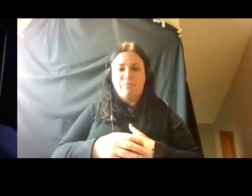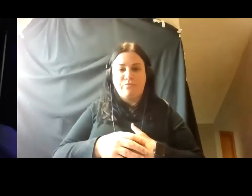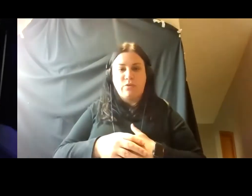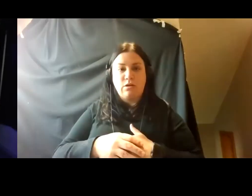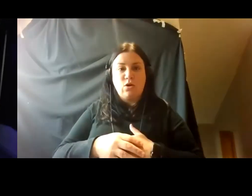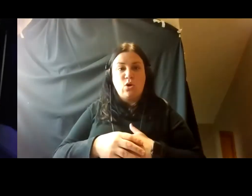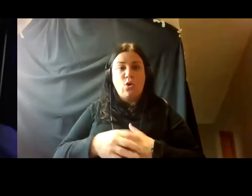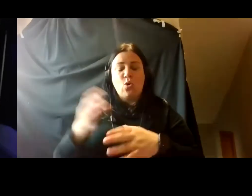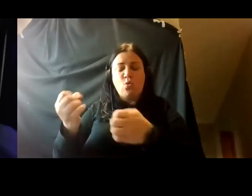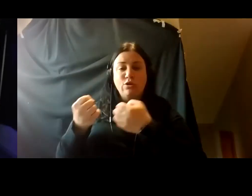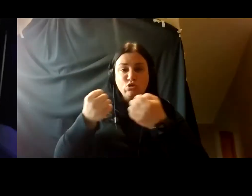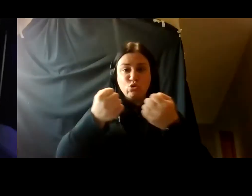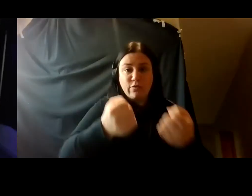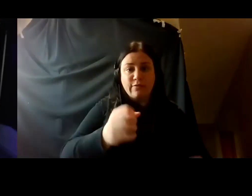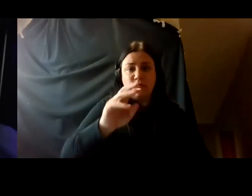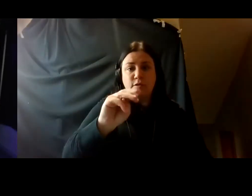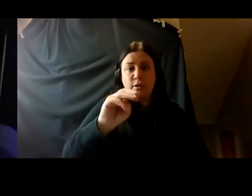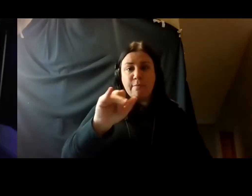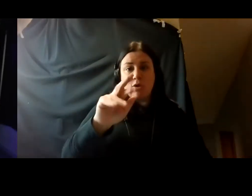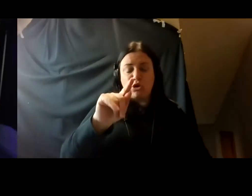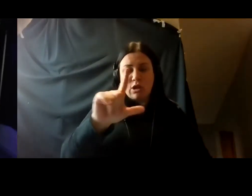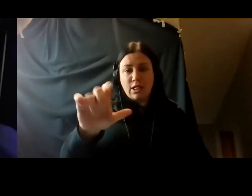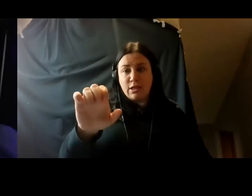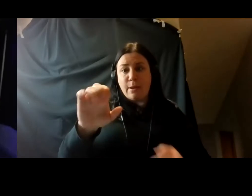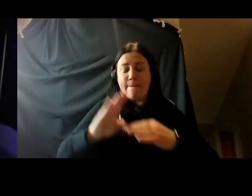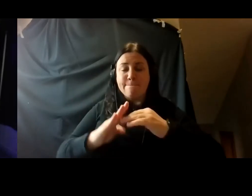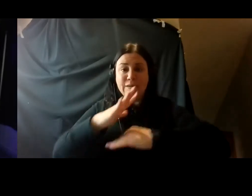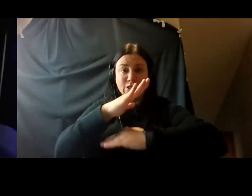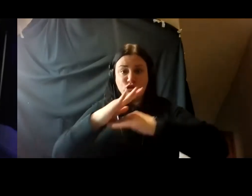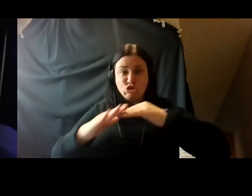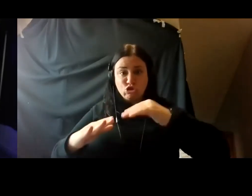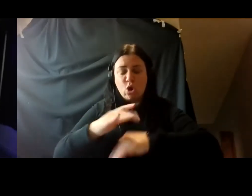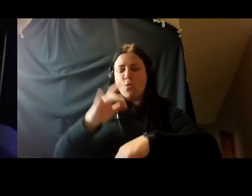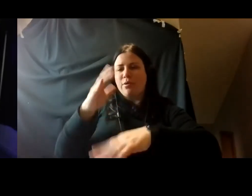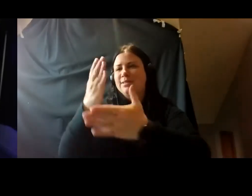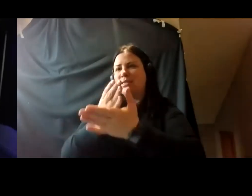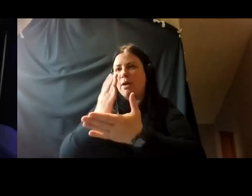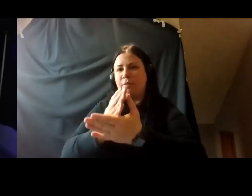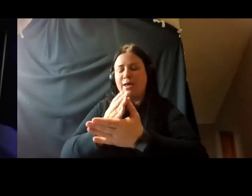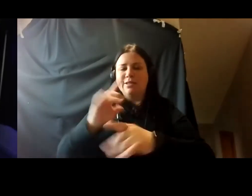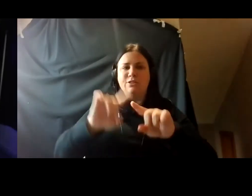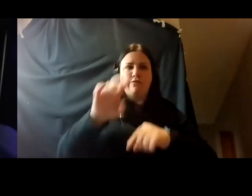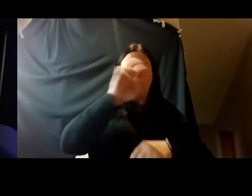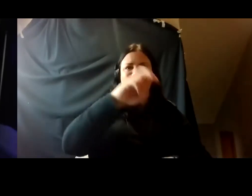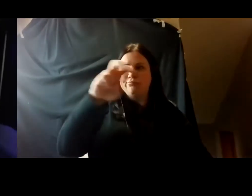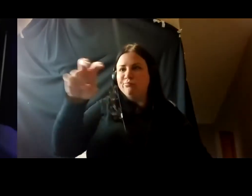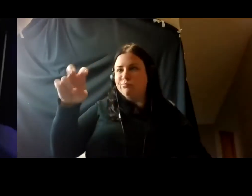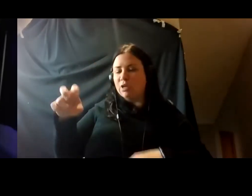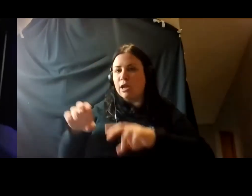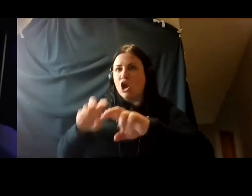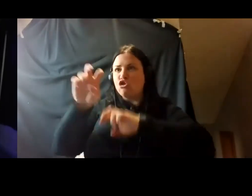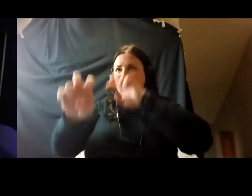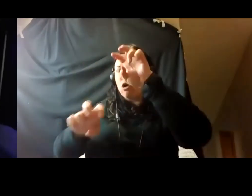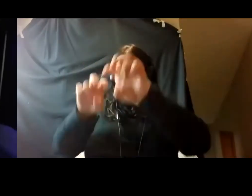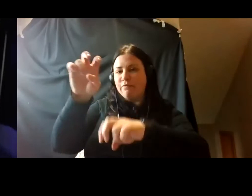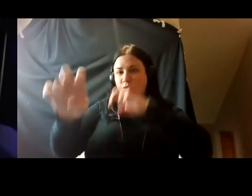we drove down to Myrtle Beach every year in South Carolina from New York. And we'd stop at Busch Gardens along the way. We'd stop at different carnivals and fairs. Every